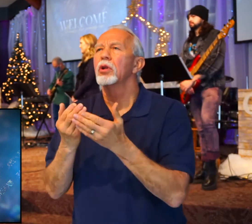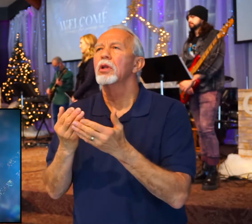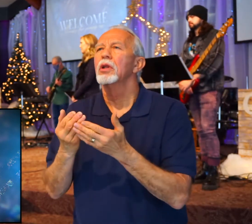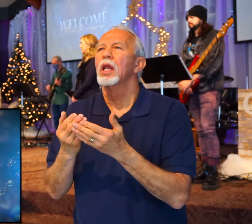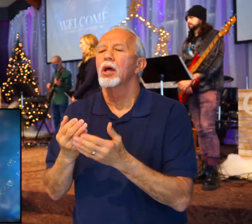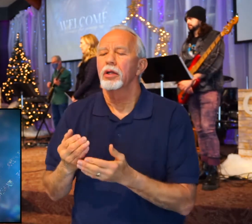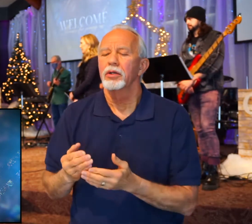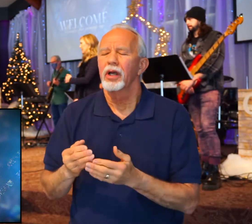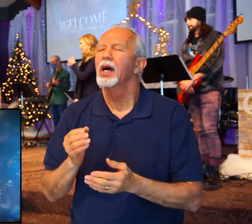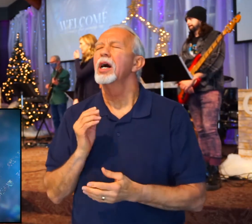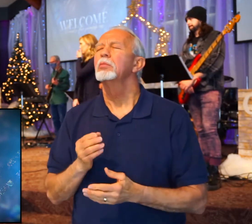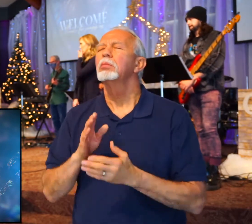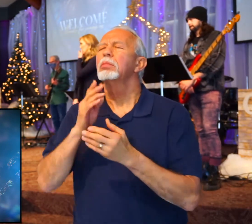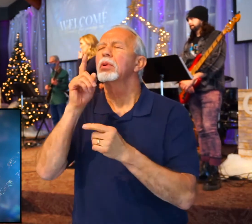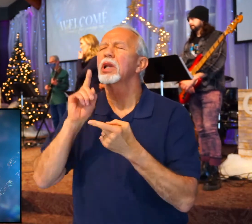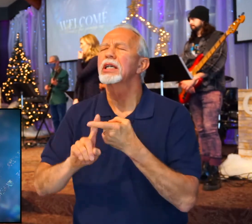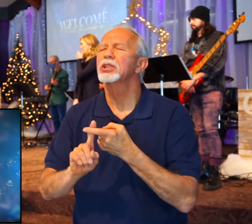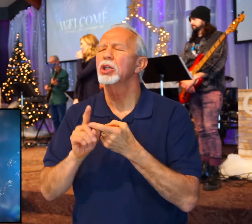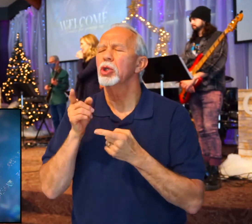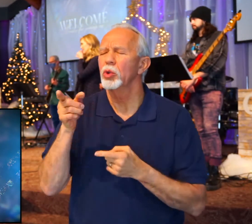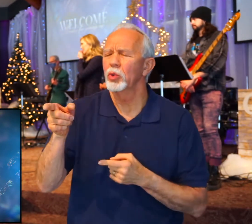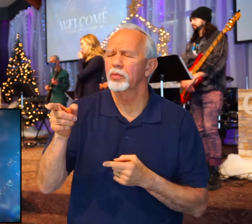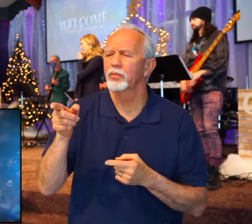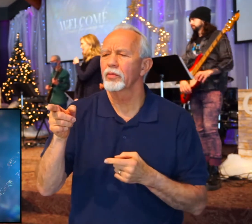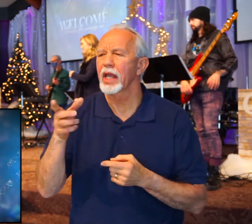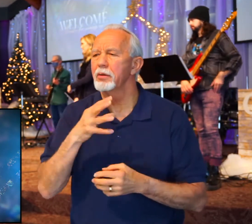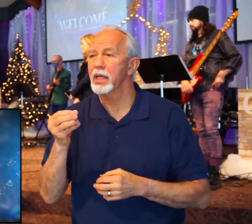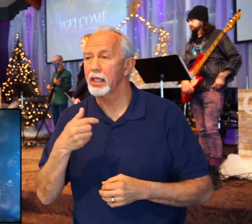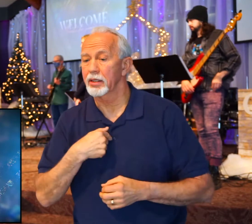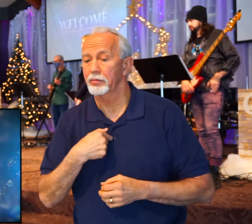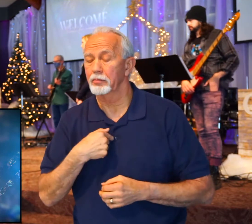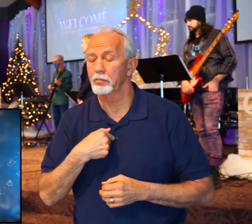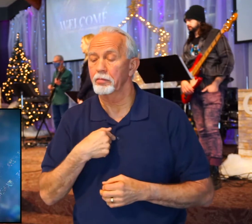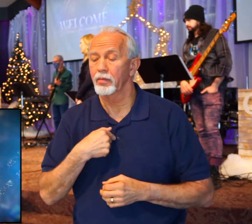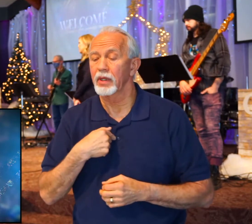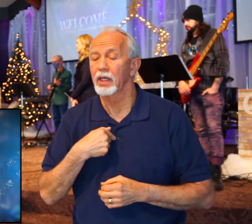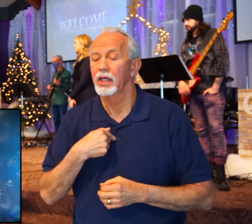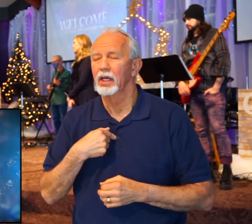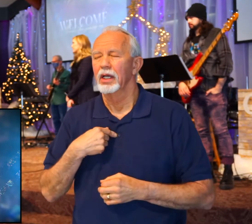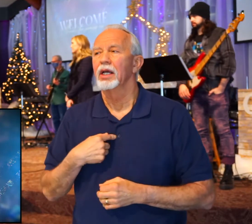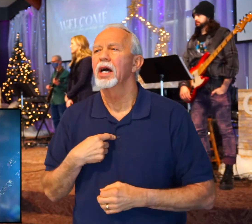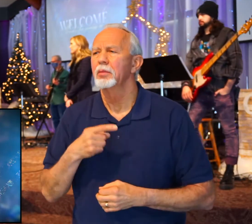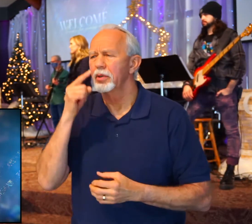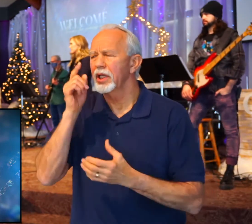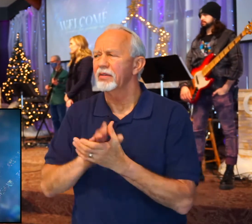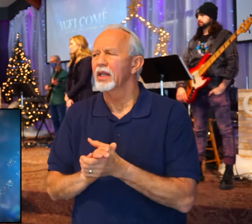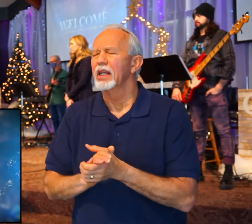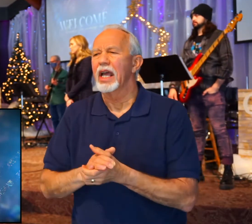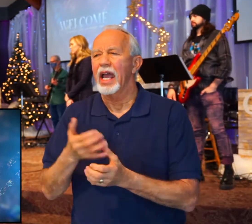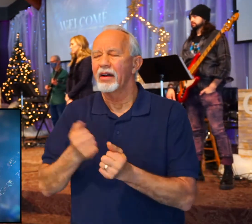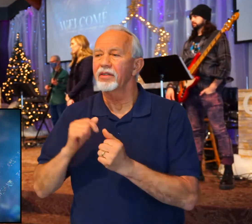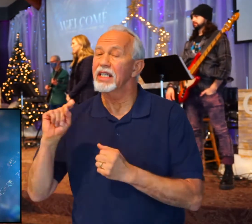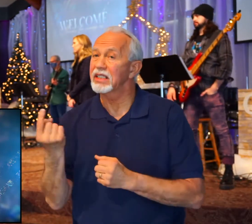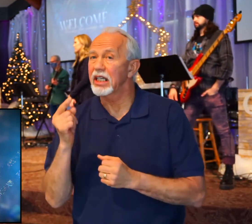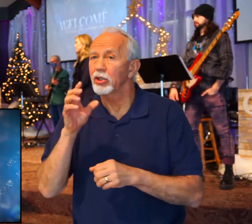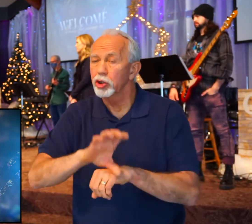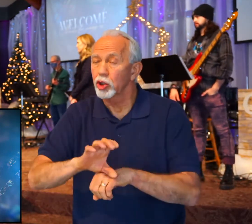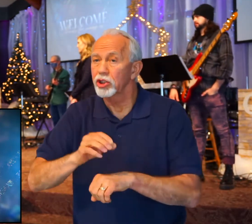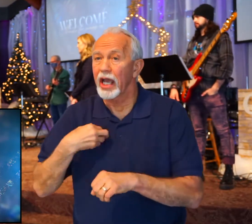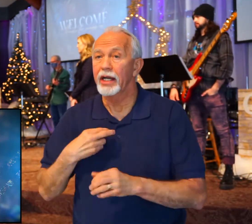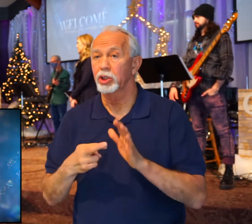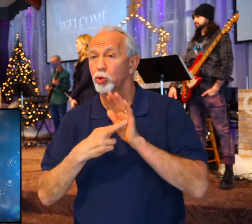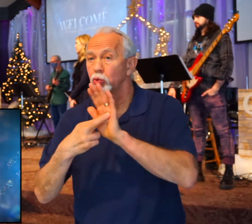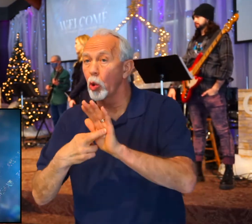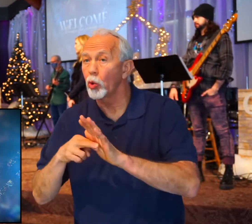great multitude plus you and me. And the belief is this, that every single church has a role to